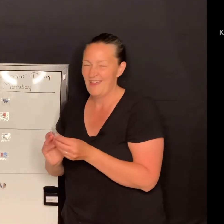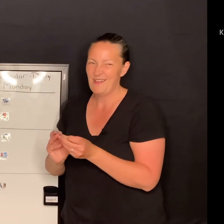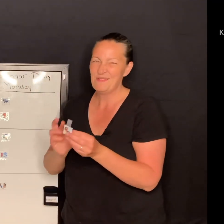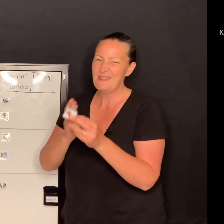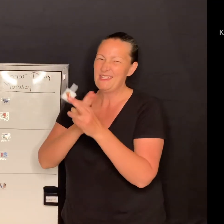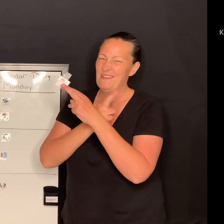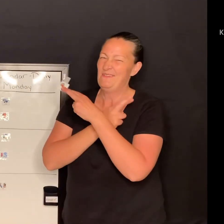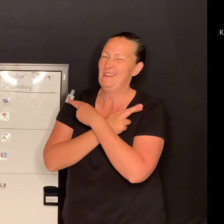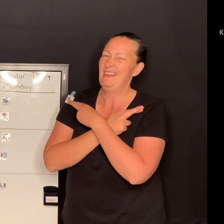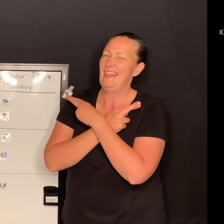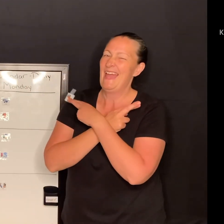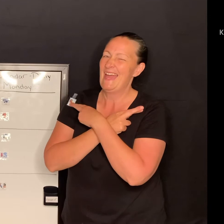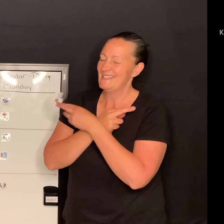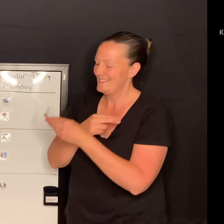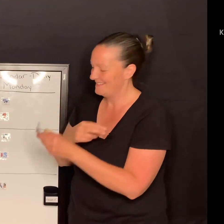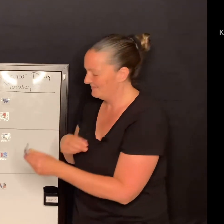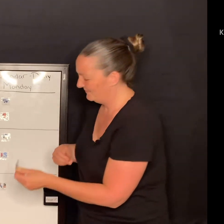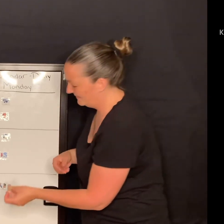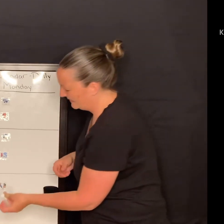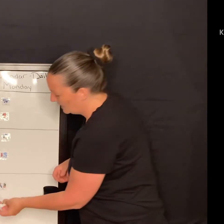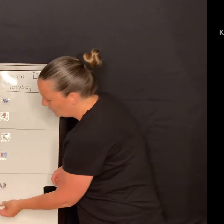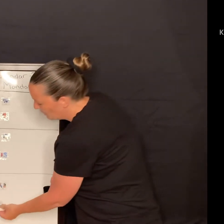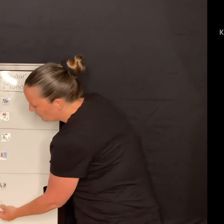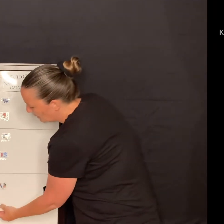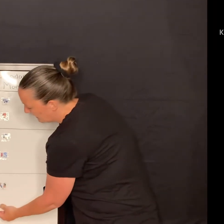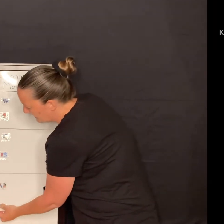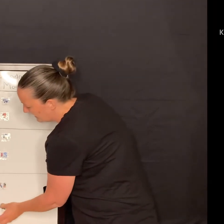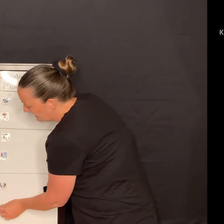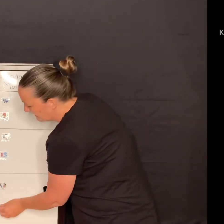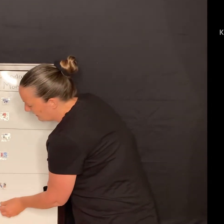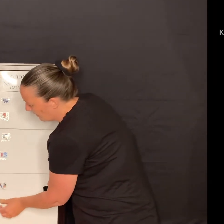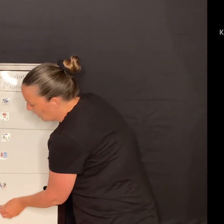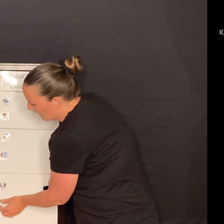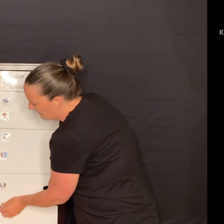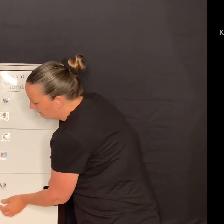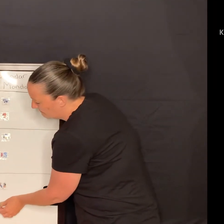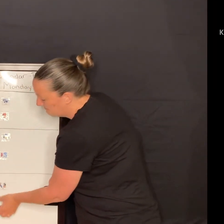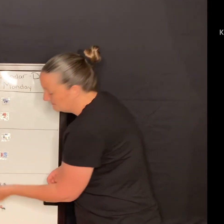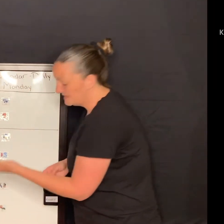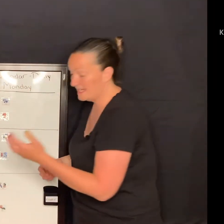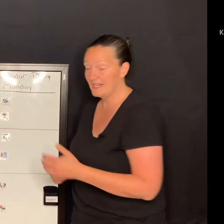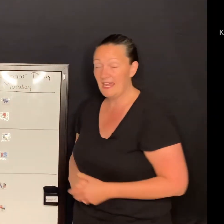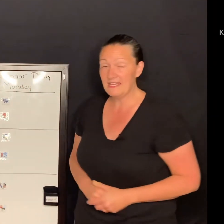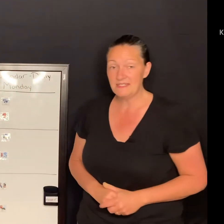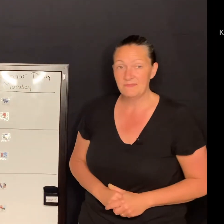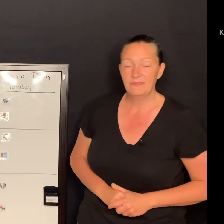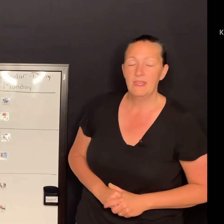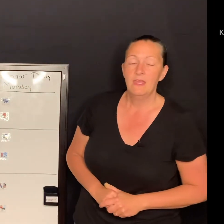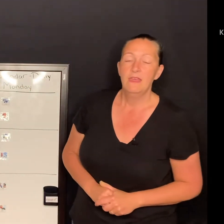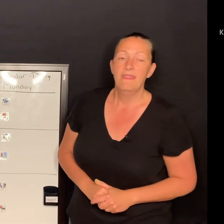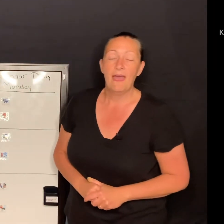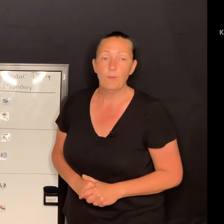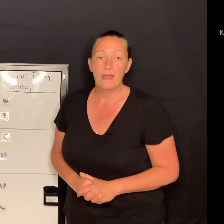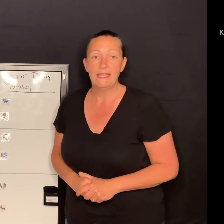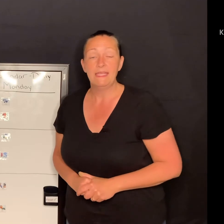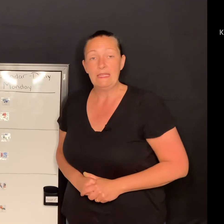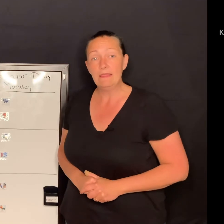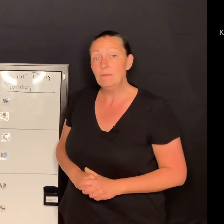we can relax. So you're going to set this up on Sunday night. That way, in the